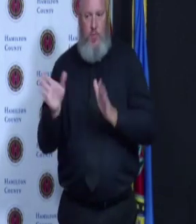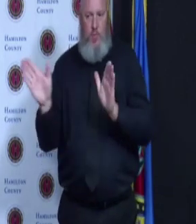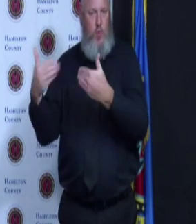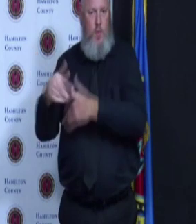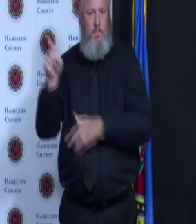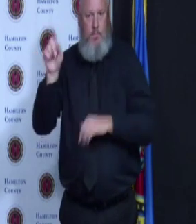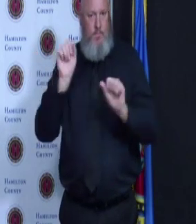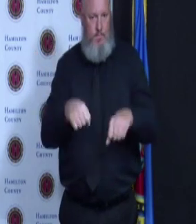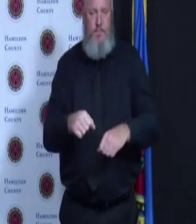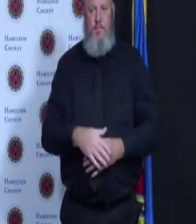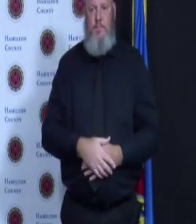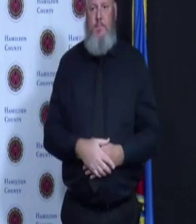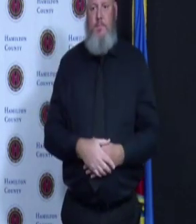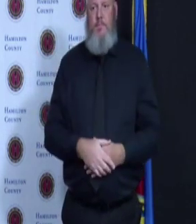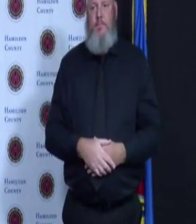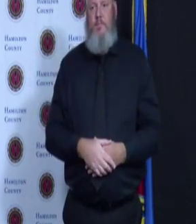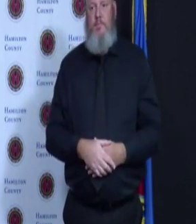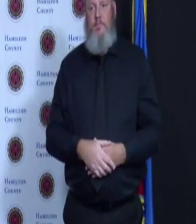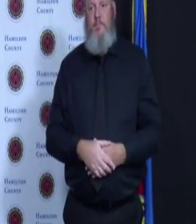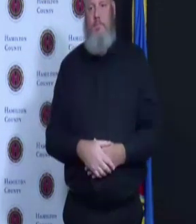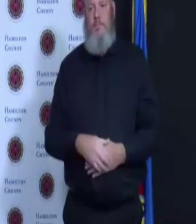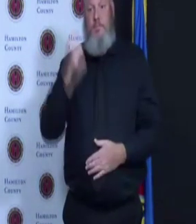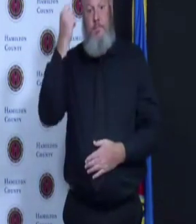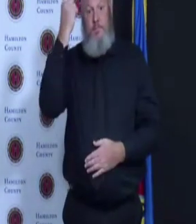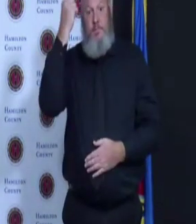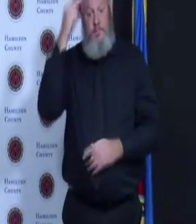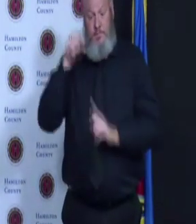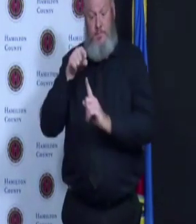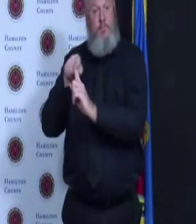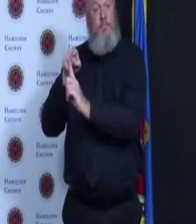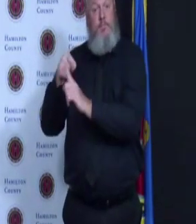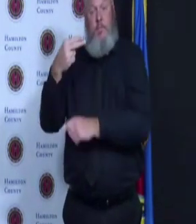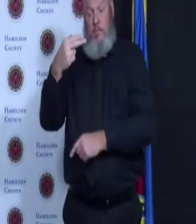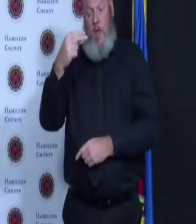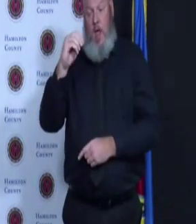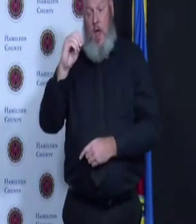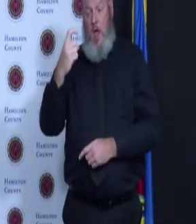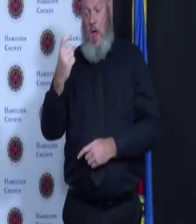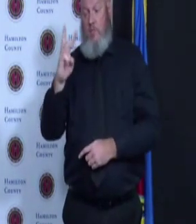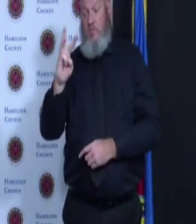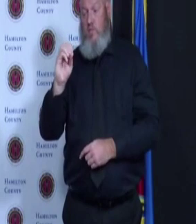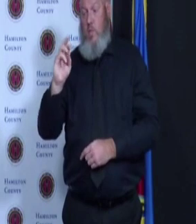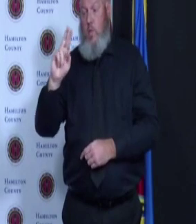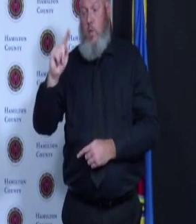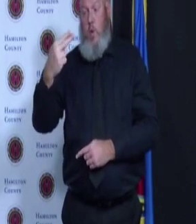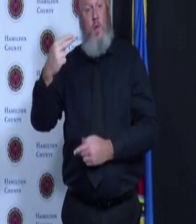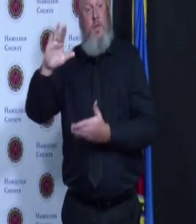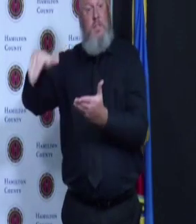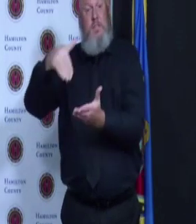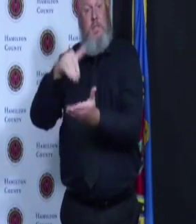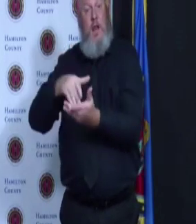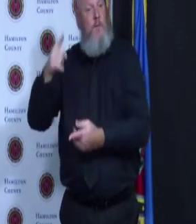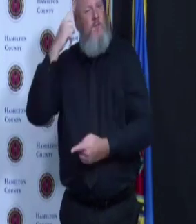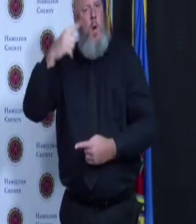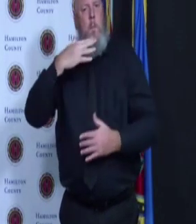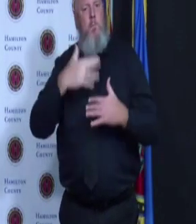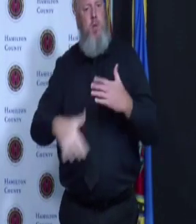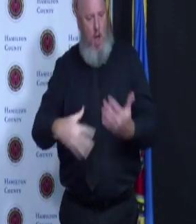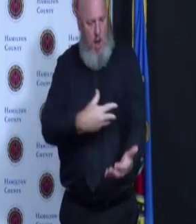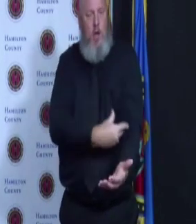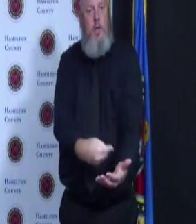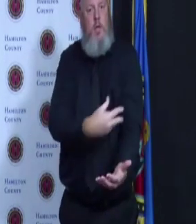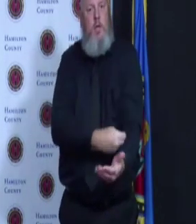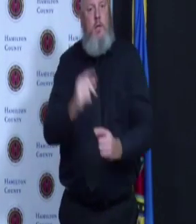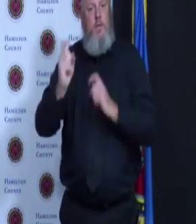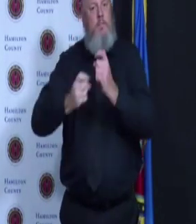not accepting walk-in donations at this time. However, you can make an appointment for a time and location that is